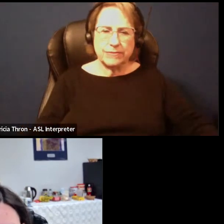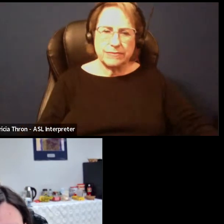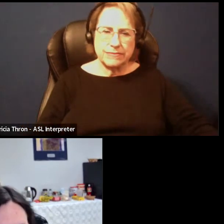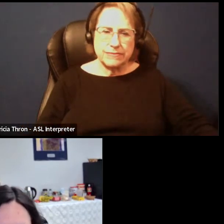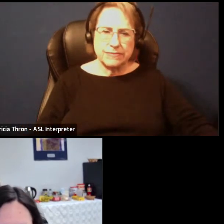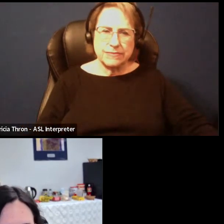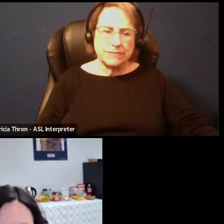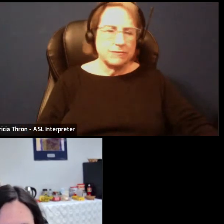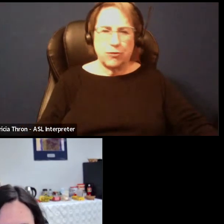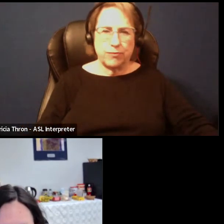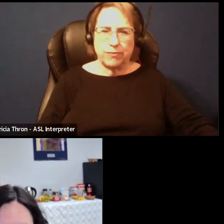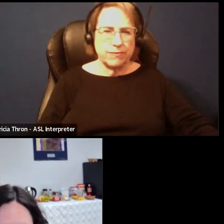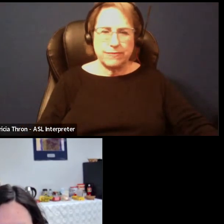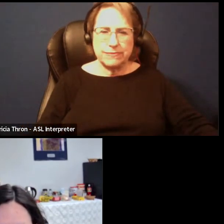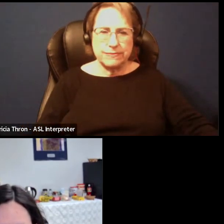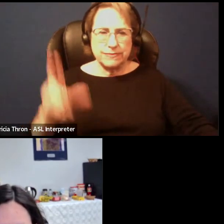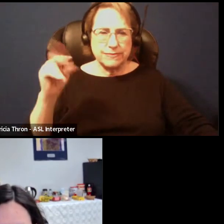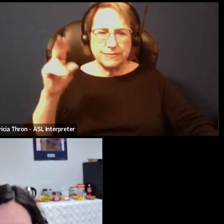No.